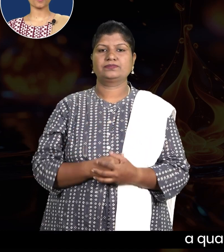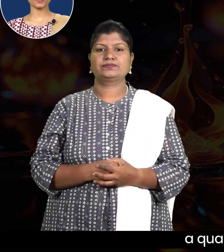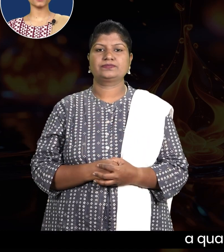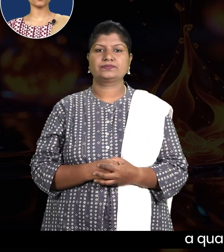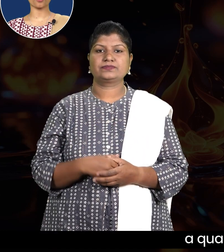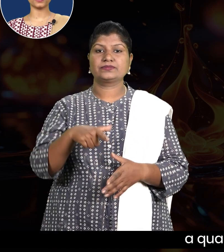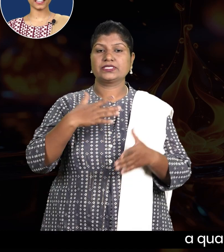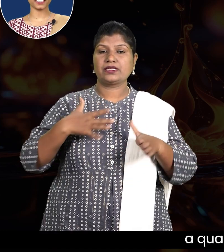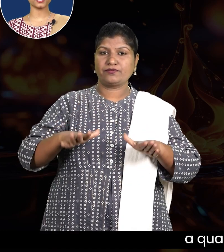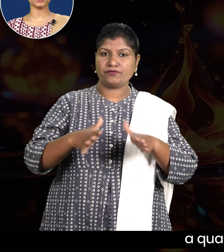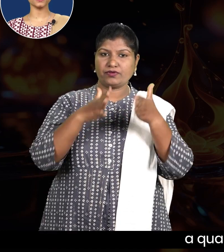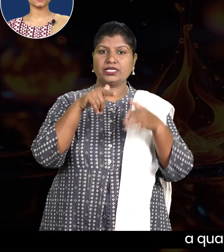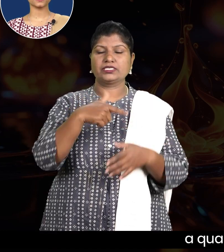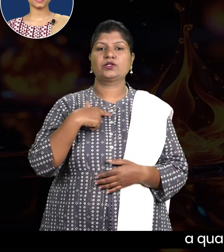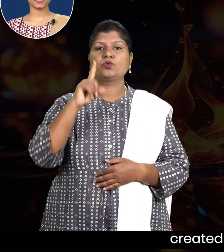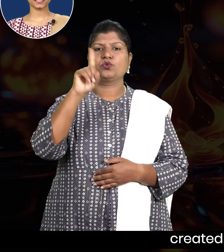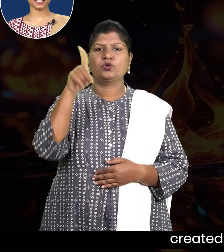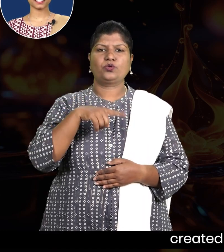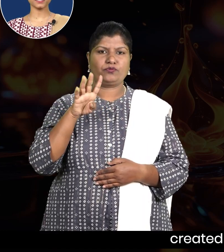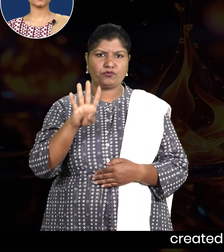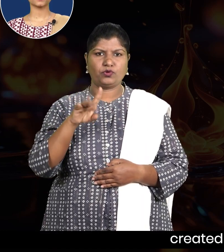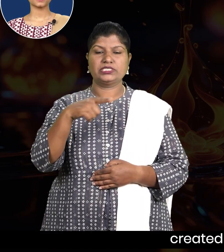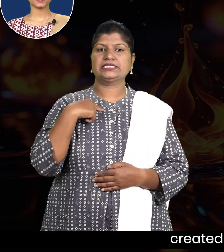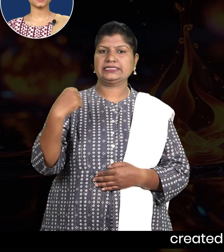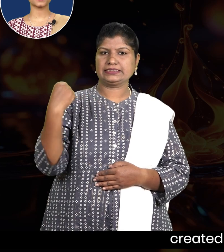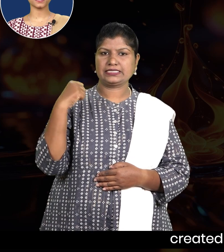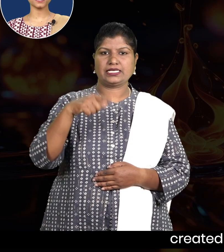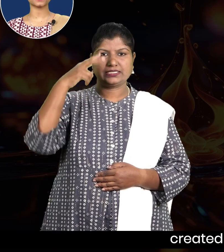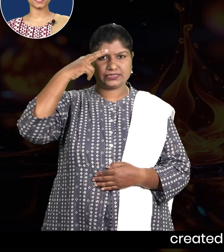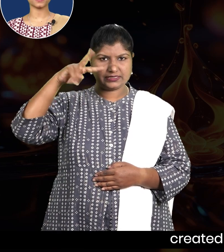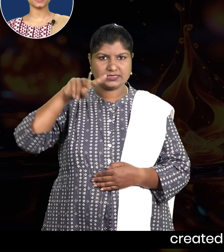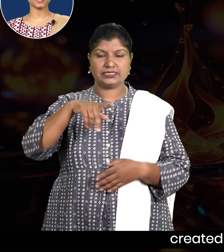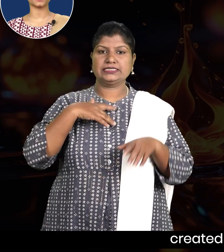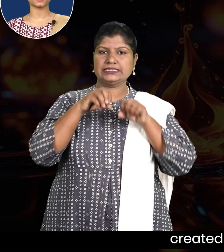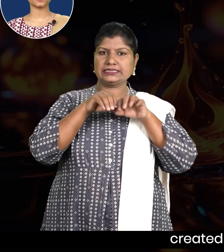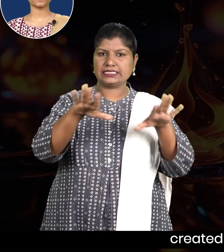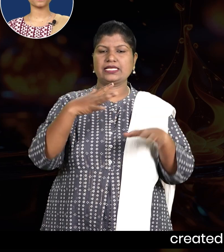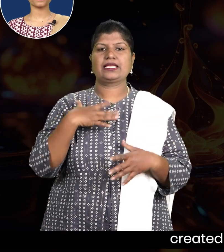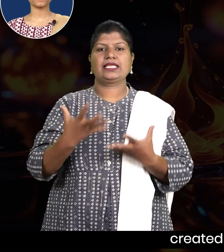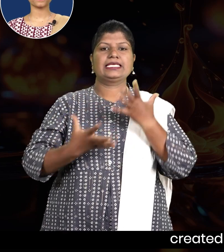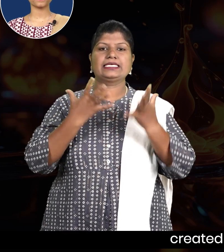a quarter of the energy created is released as heat.